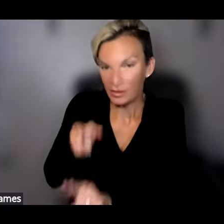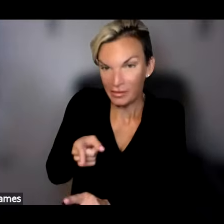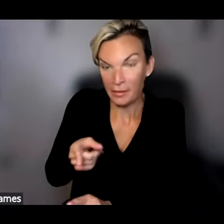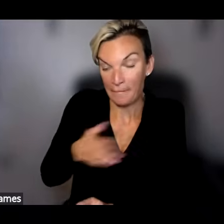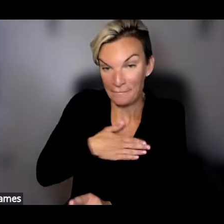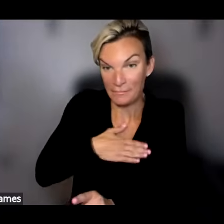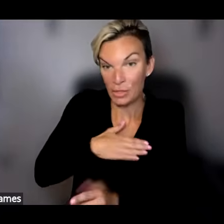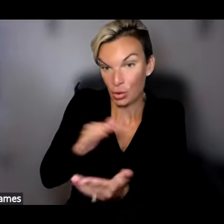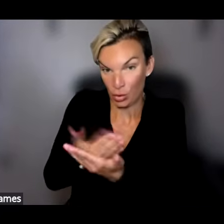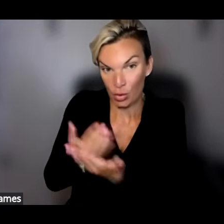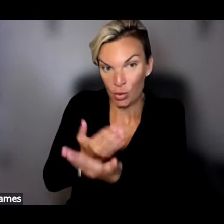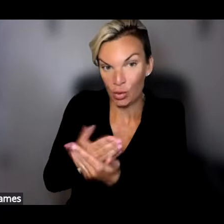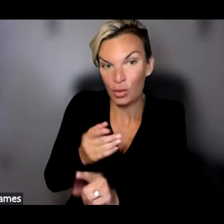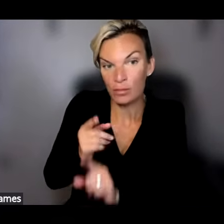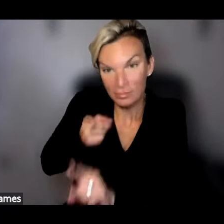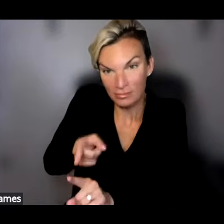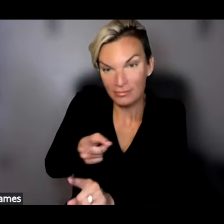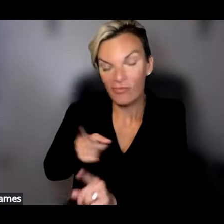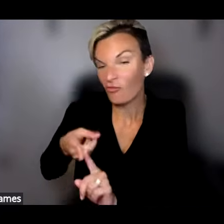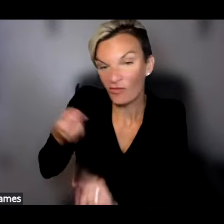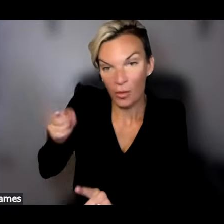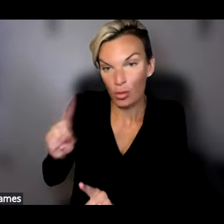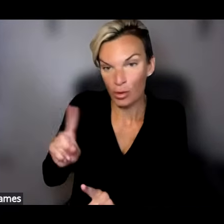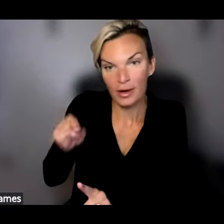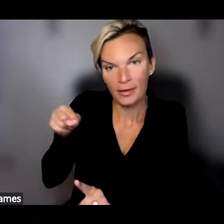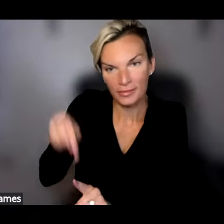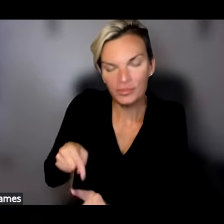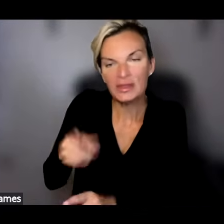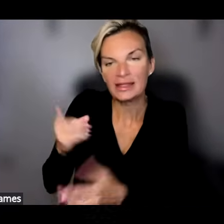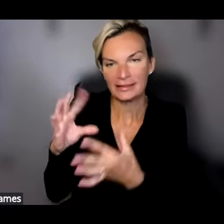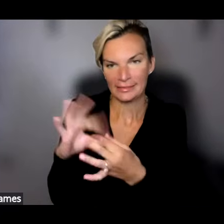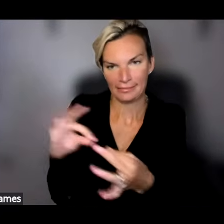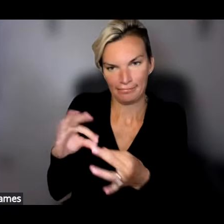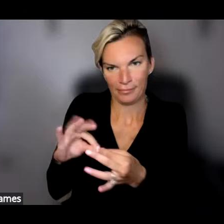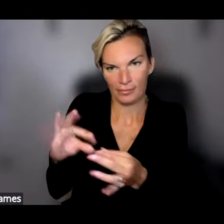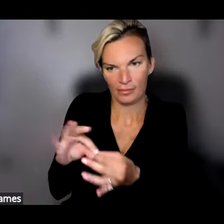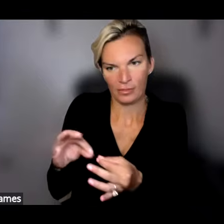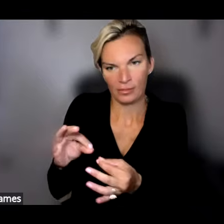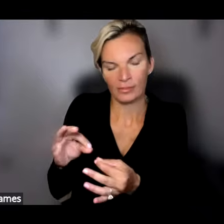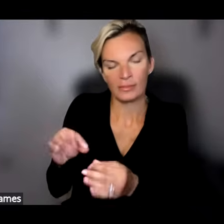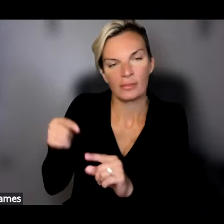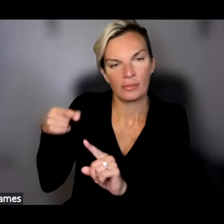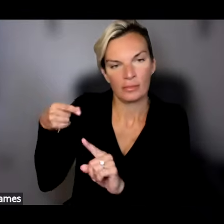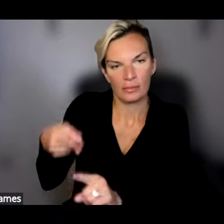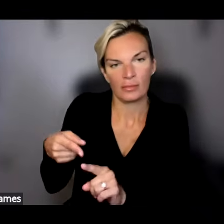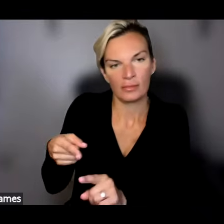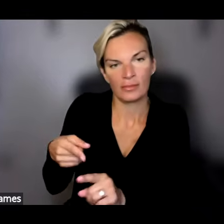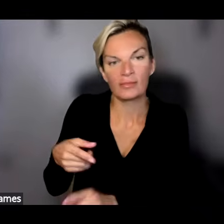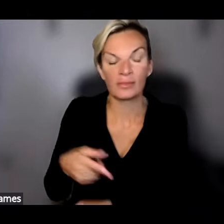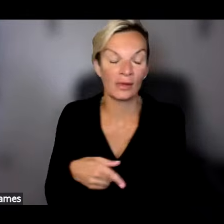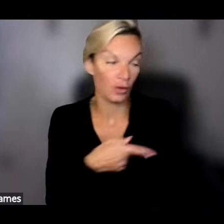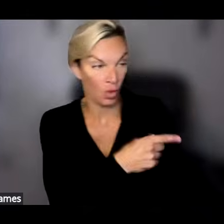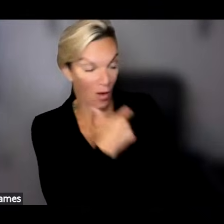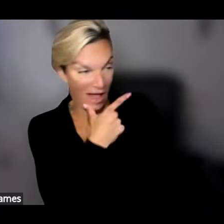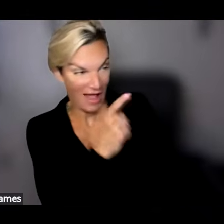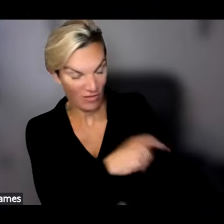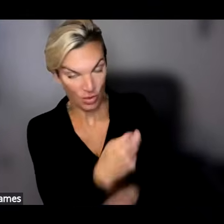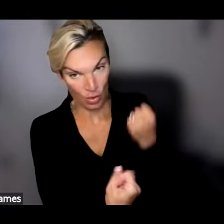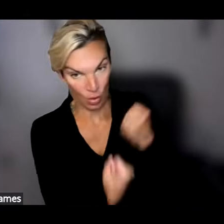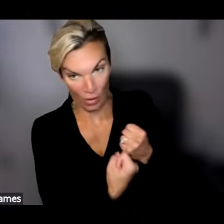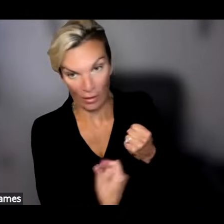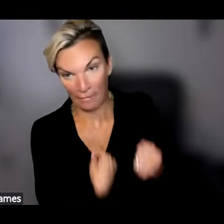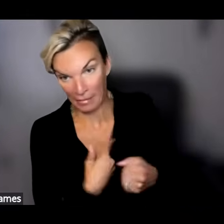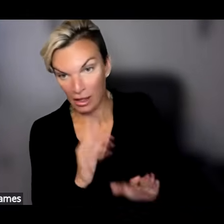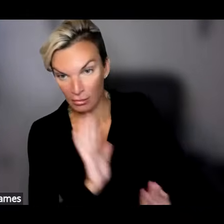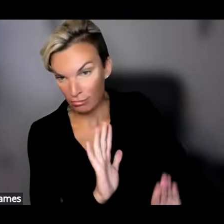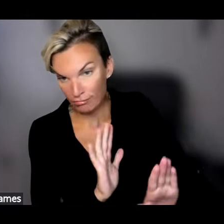are directly from the statement of purpose. So it's not, he doesn't have to like it. Other people don't have to agree with me.